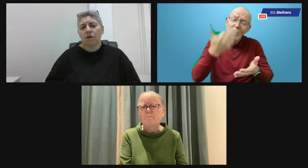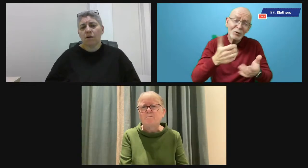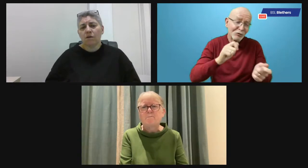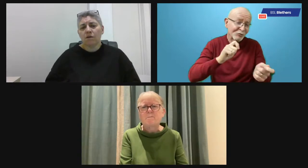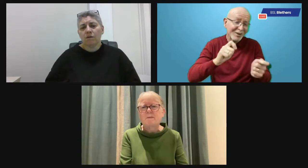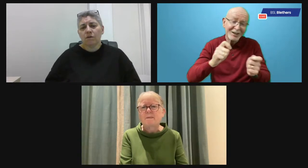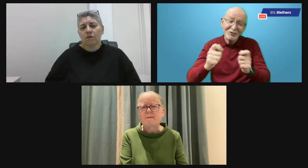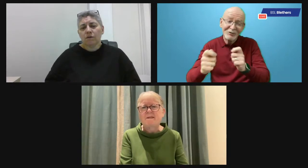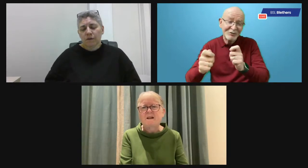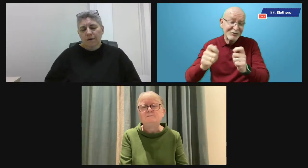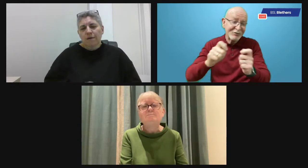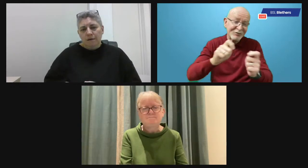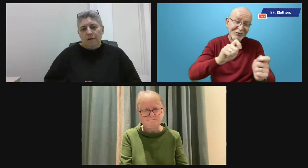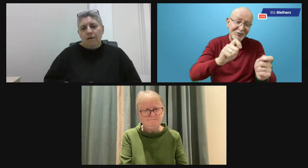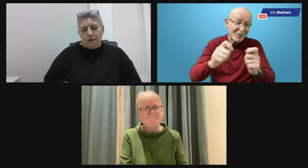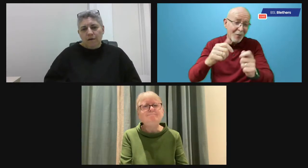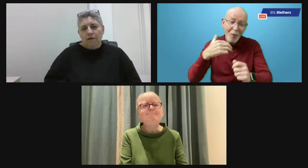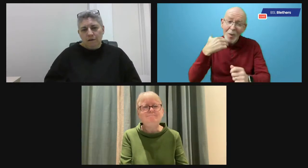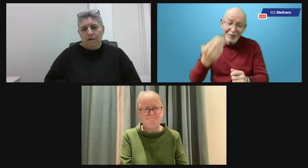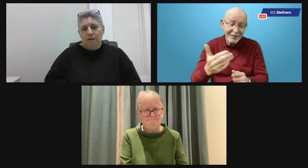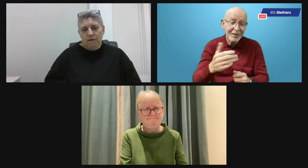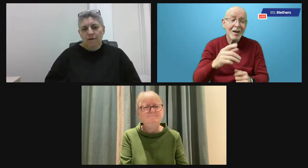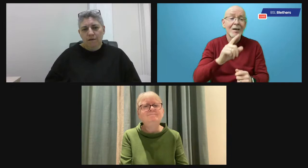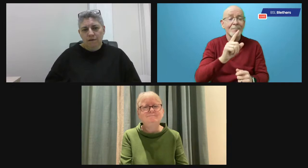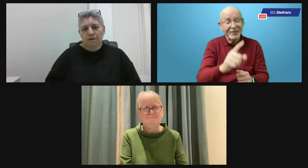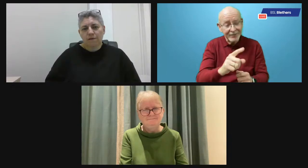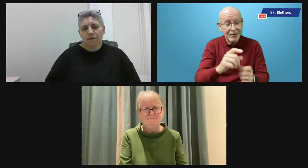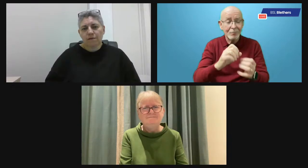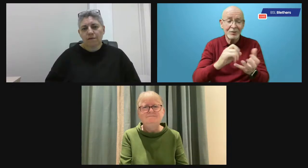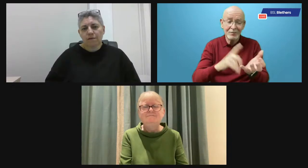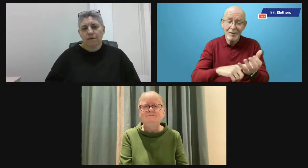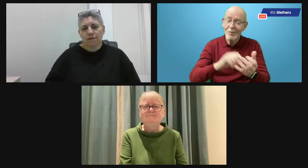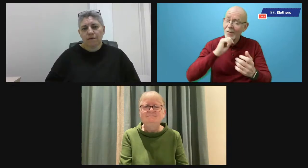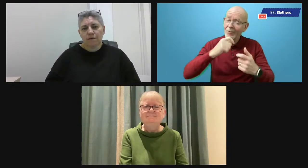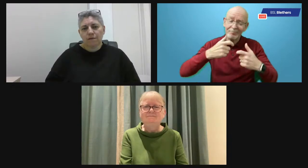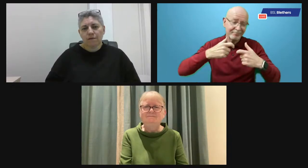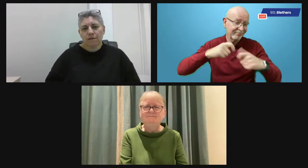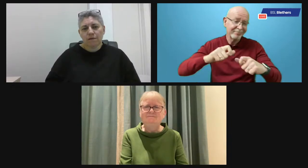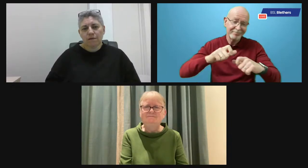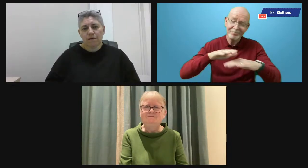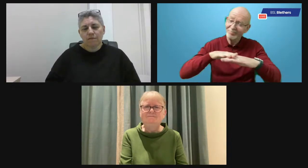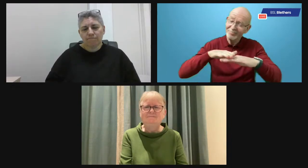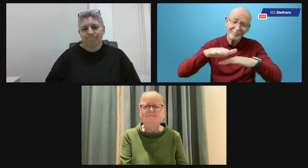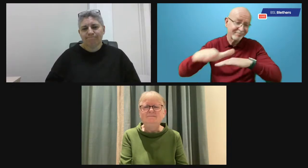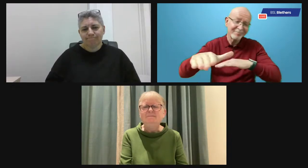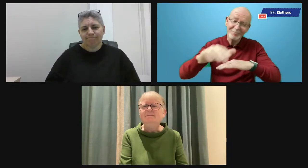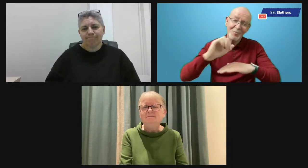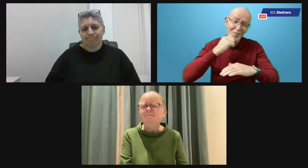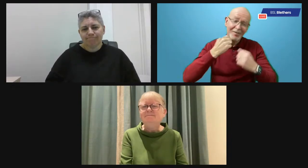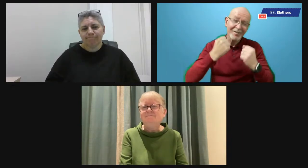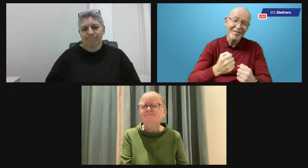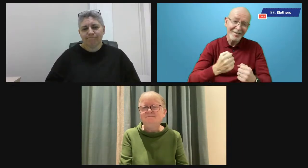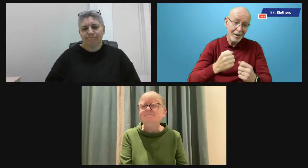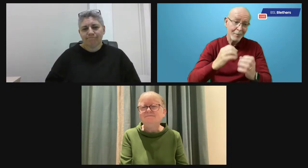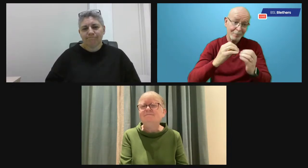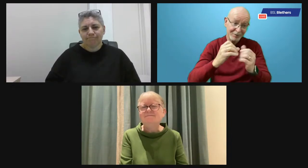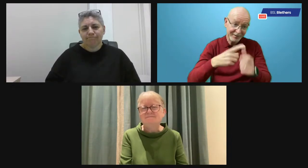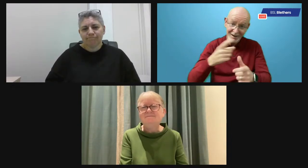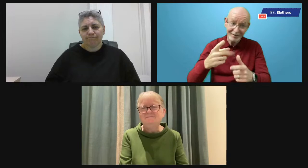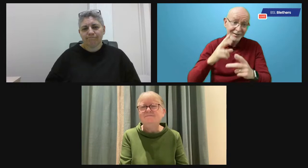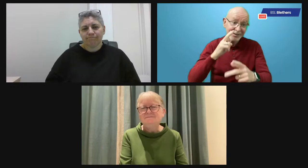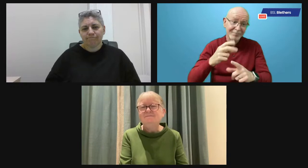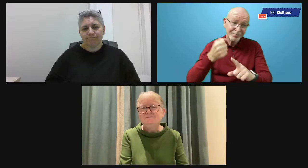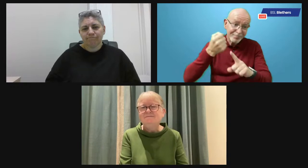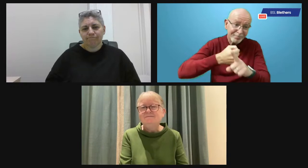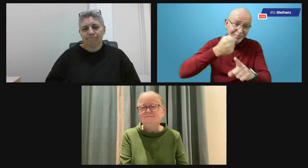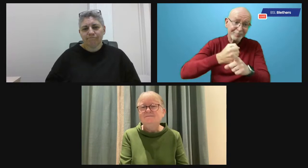disappear as well. Now, language will always evolve. Every language will change, and BSL will be